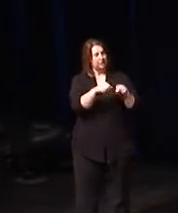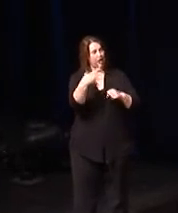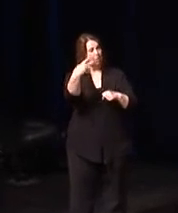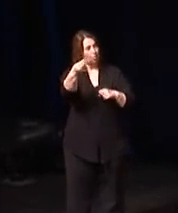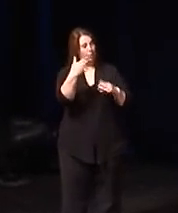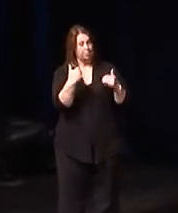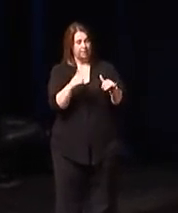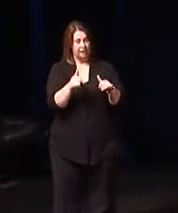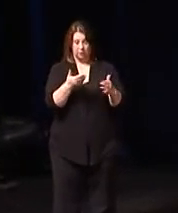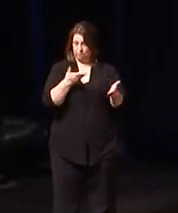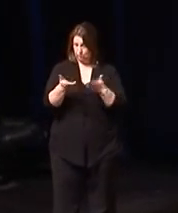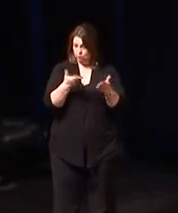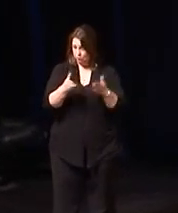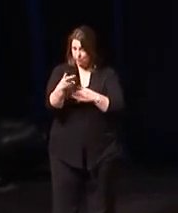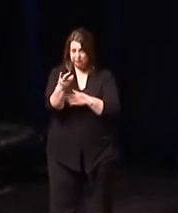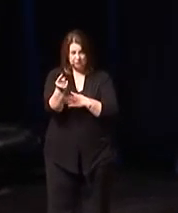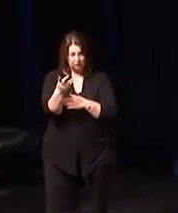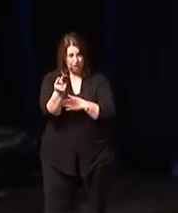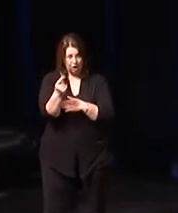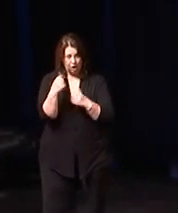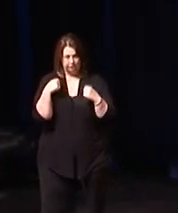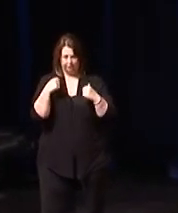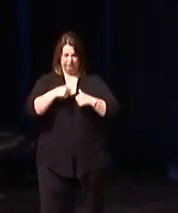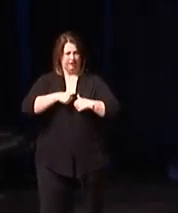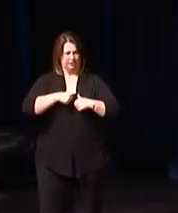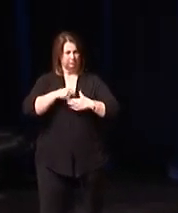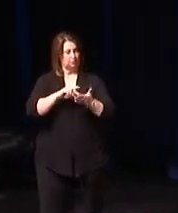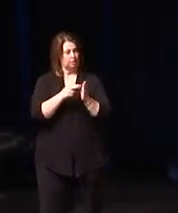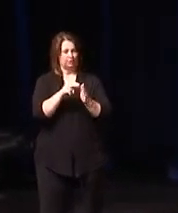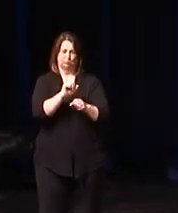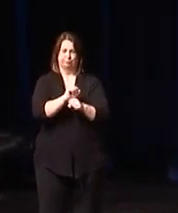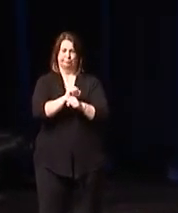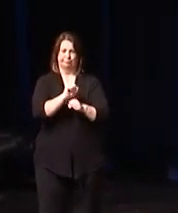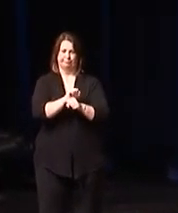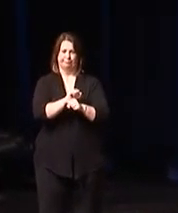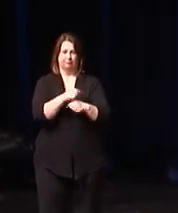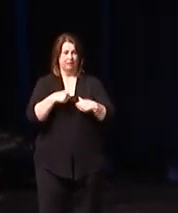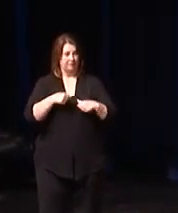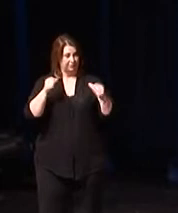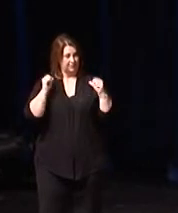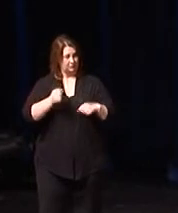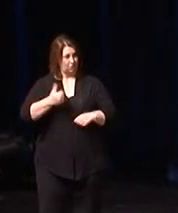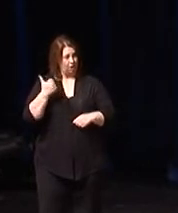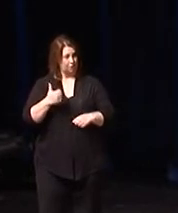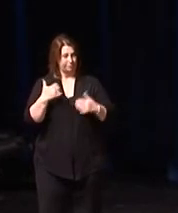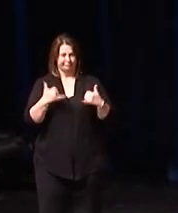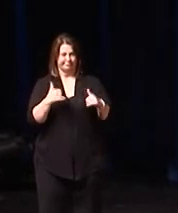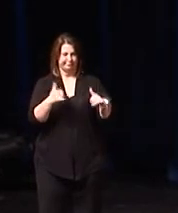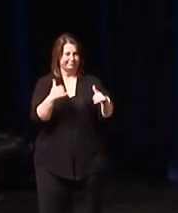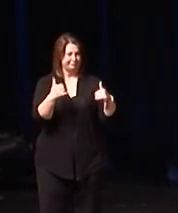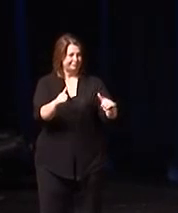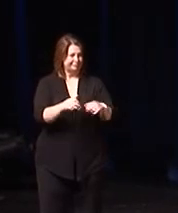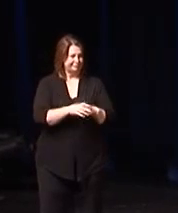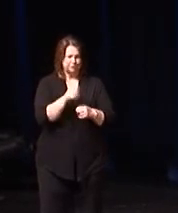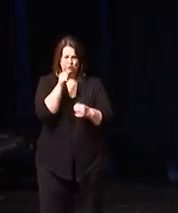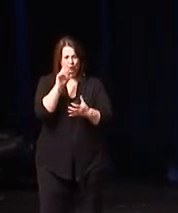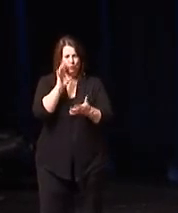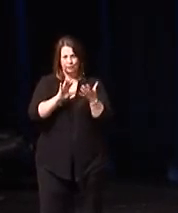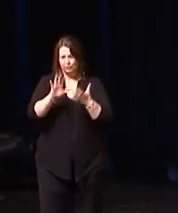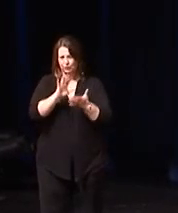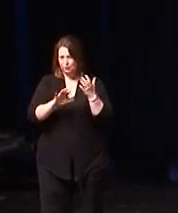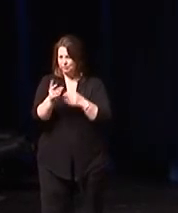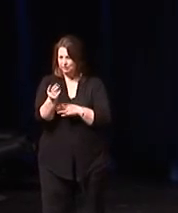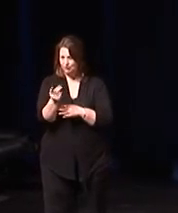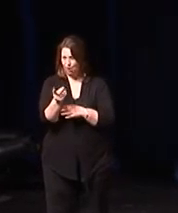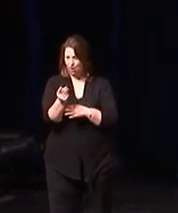dog, when you got the vest on, you got to do work behaviors. And when you got the vest off, you can play. And you don't want to be confusing the dog